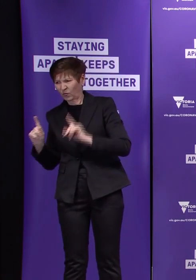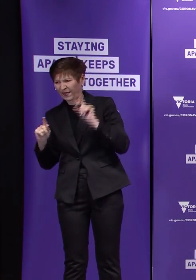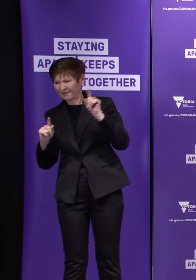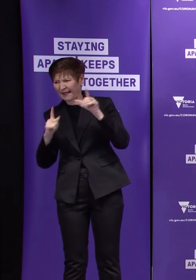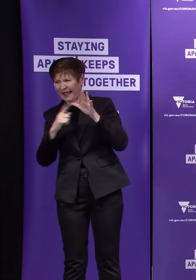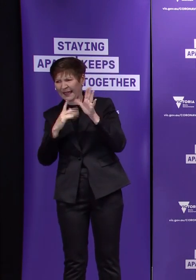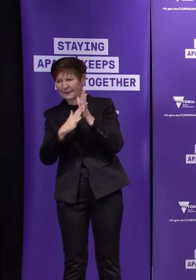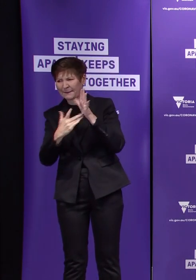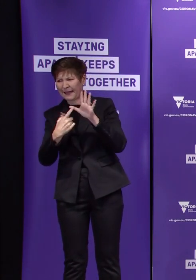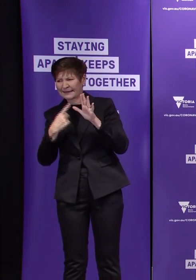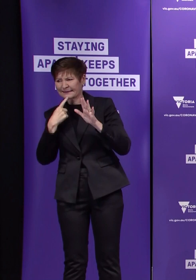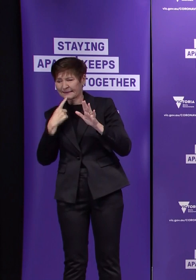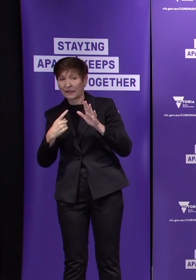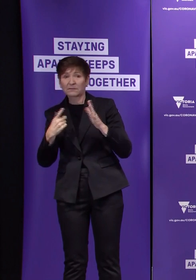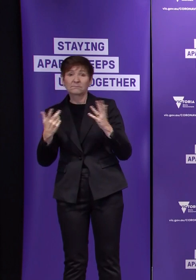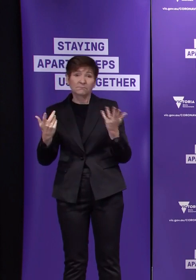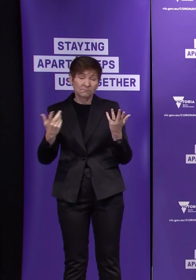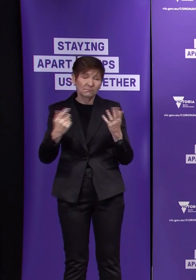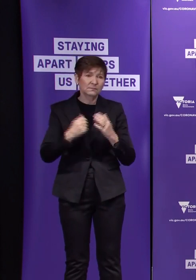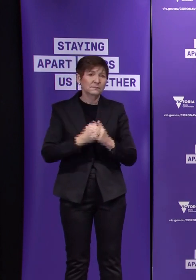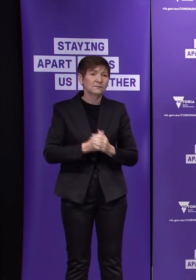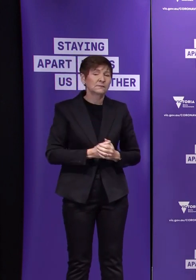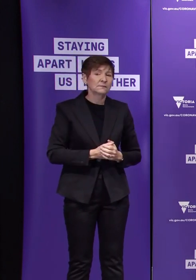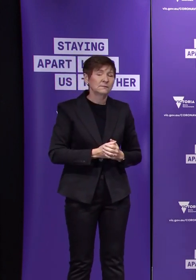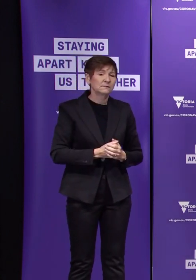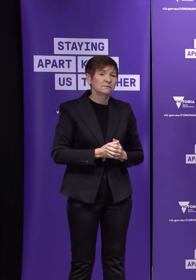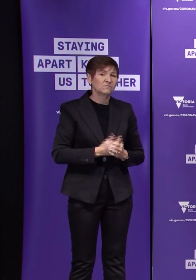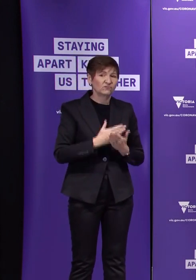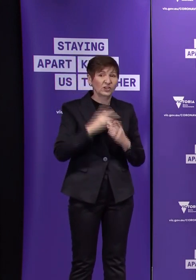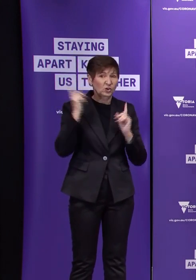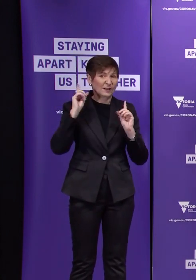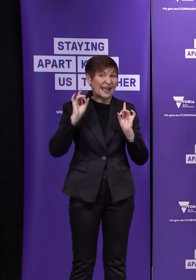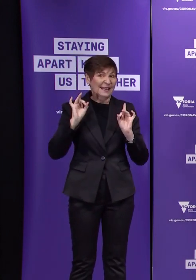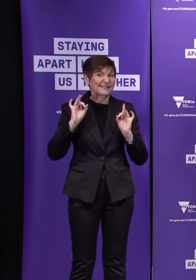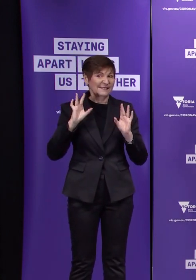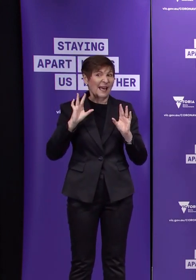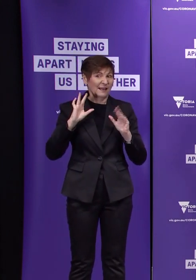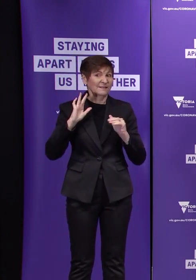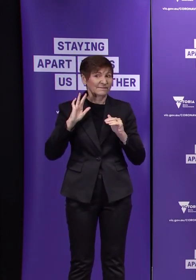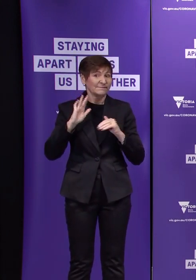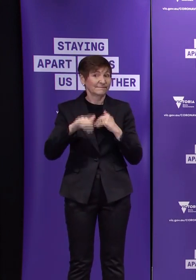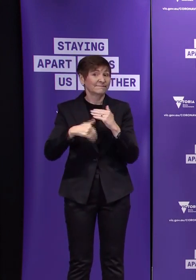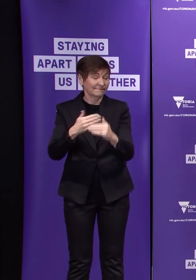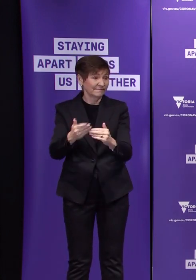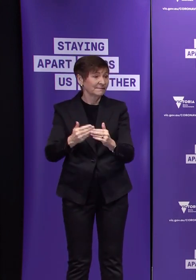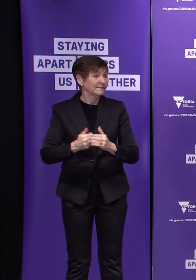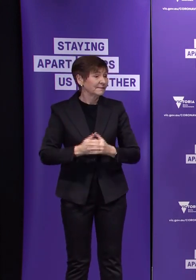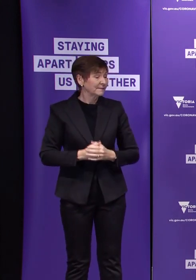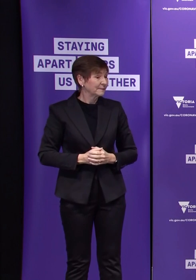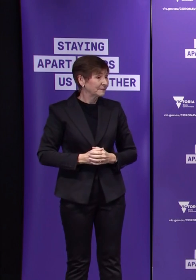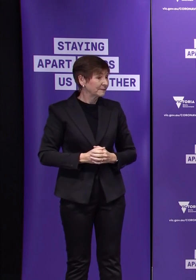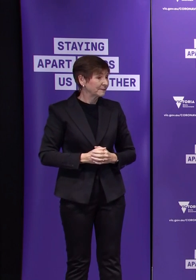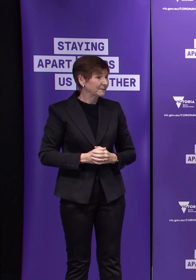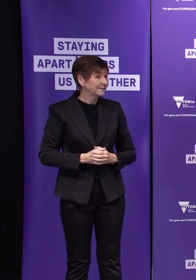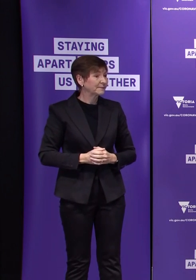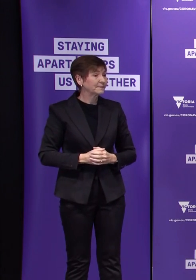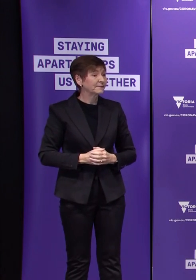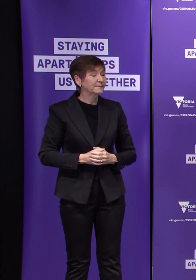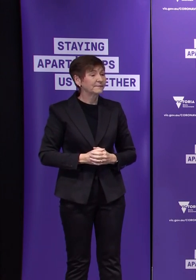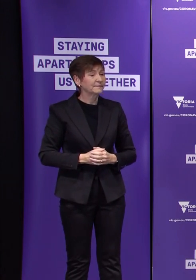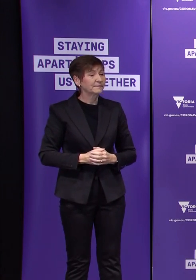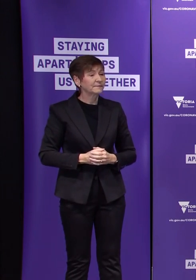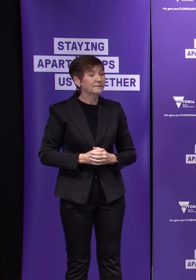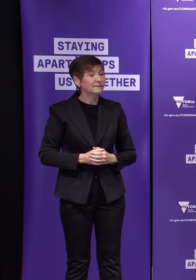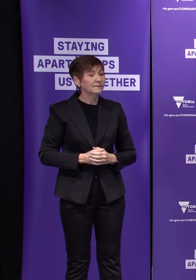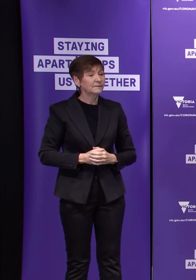other matters like it is in fact the process that's kicked off today. And one of their other concerns was reports that people from hotel quarantine had